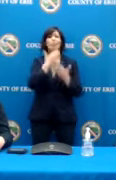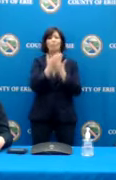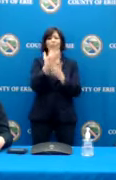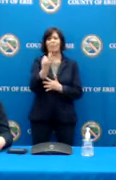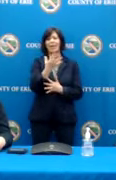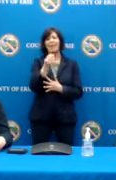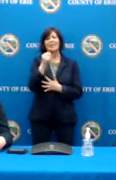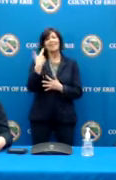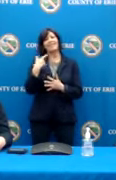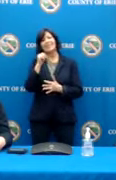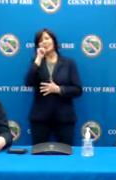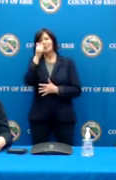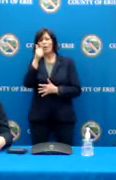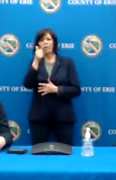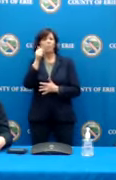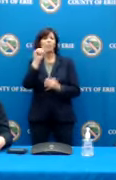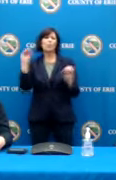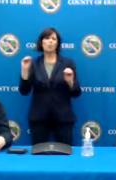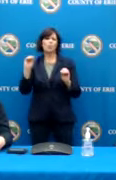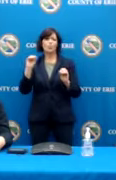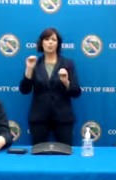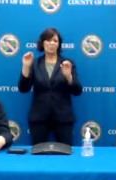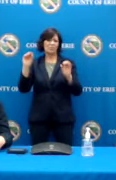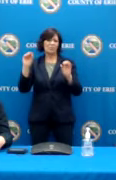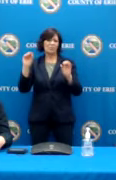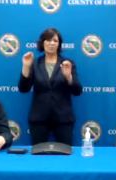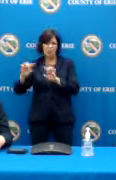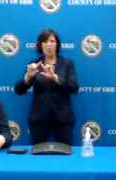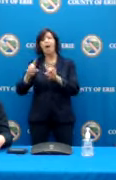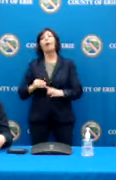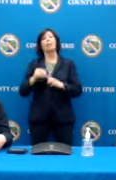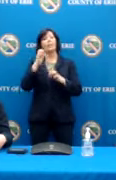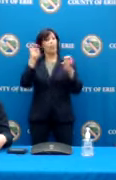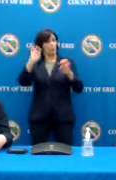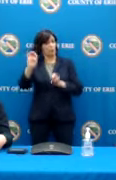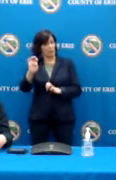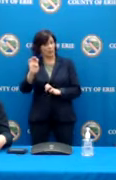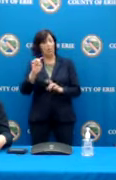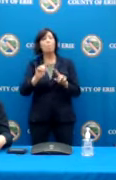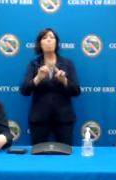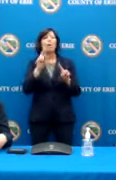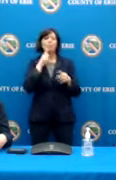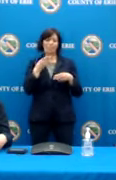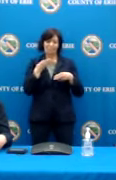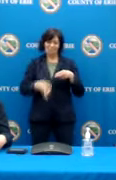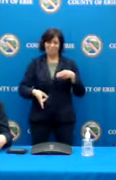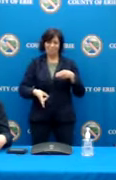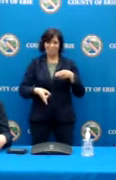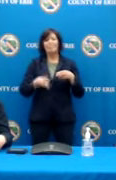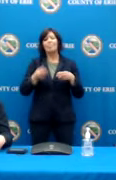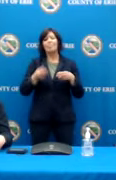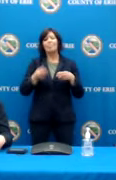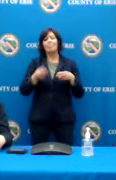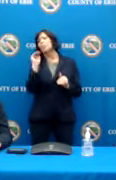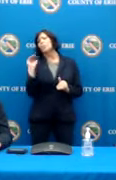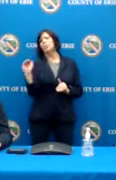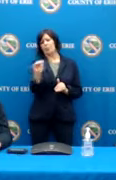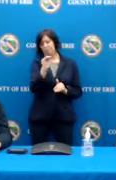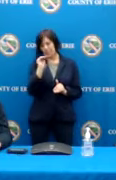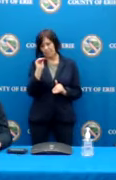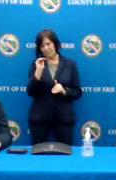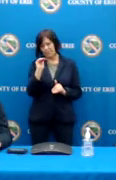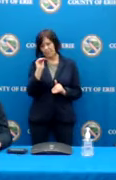for Easter unless there was an emergency situation, but we'd like to keep this as short as possible. So just want to remind everybody